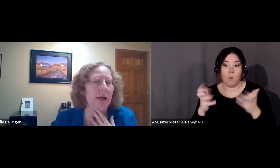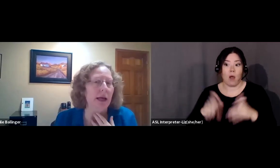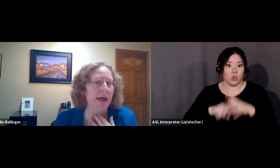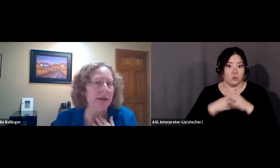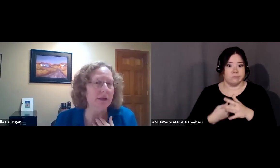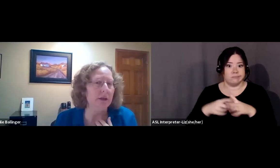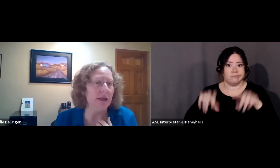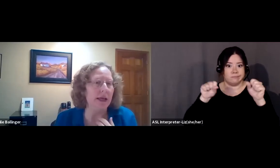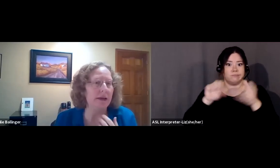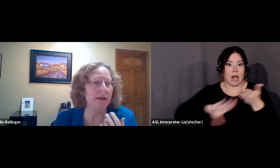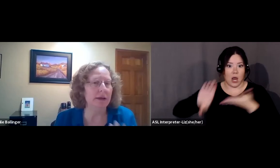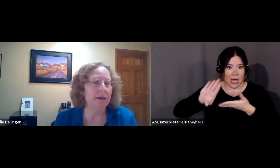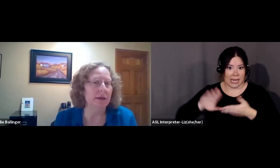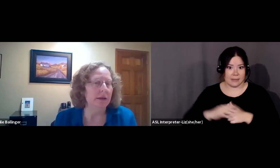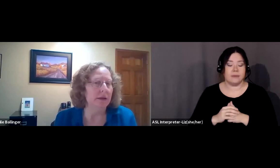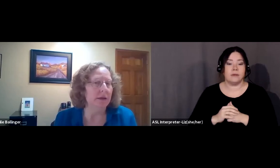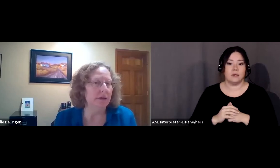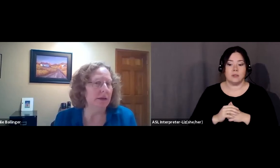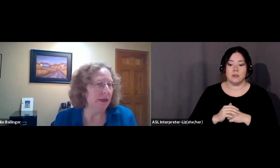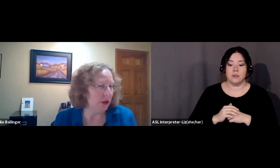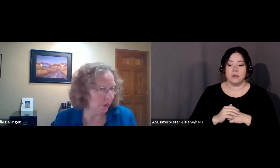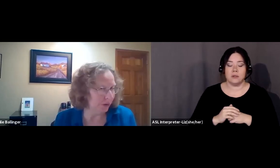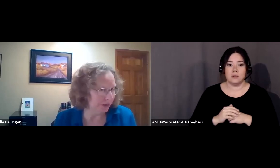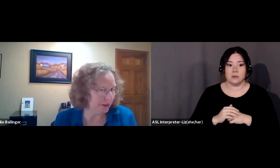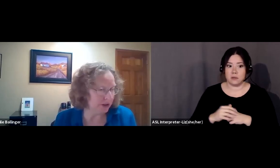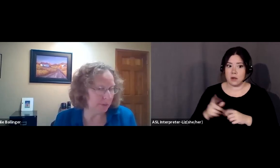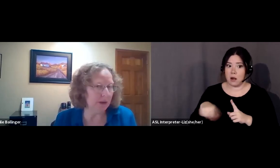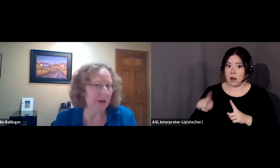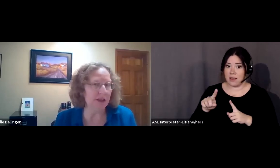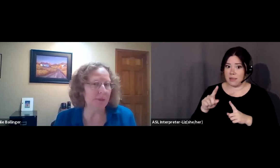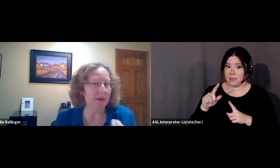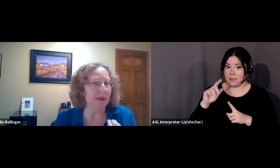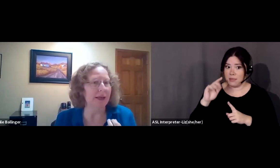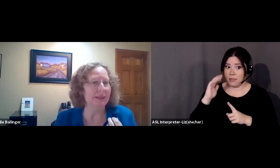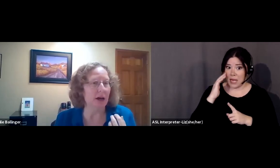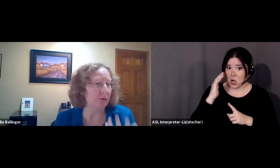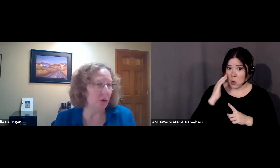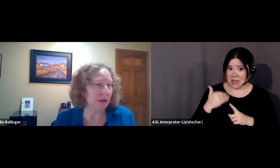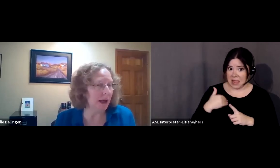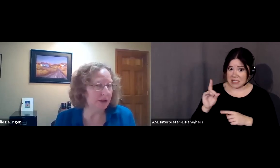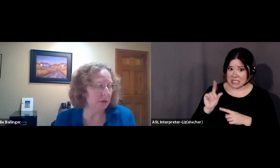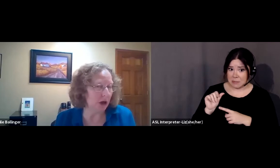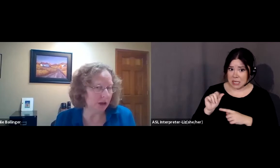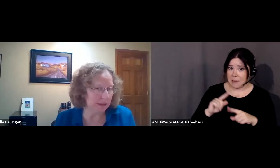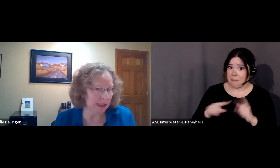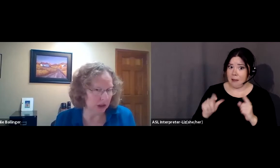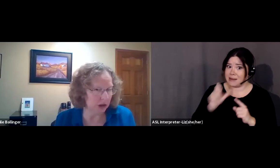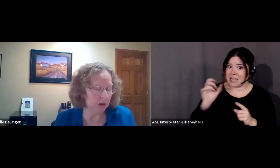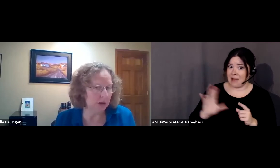ed, and they know their disabilities, but that's not formalized